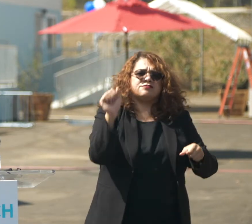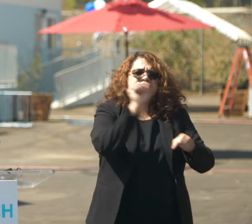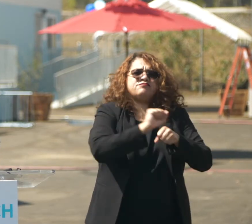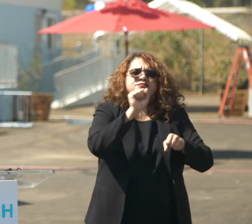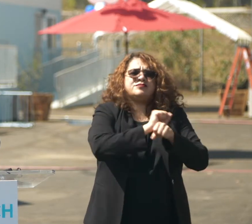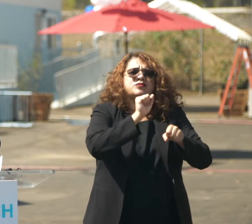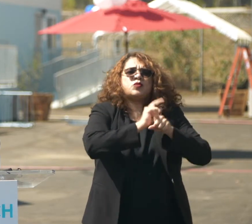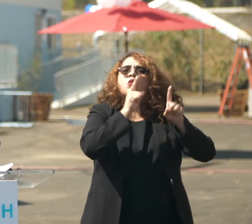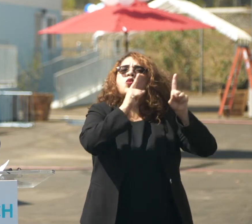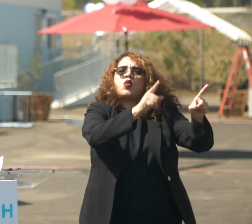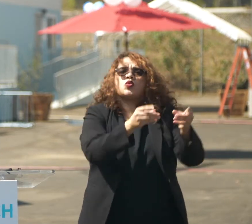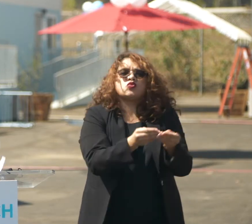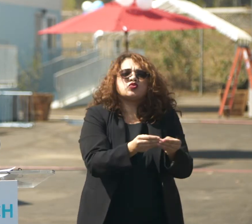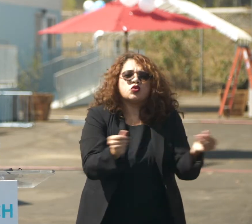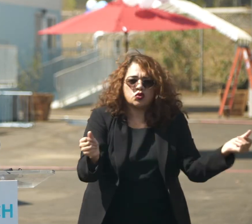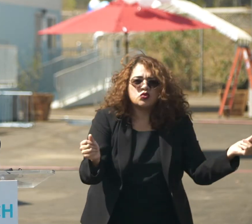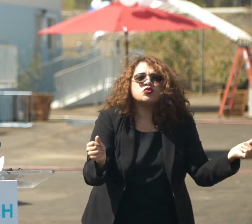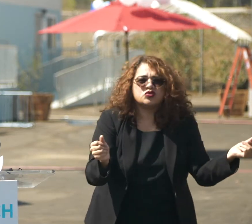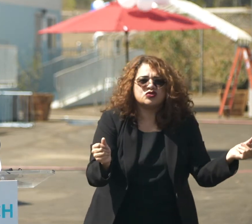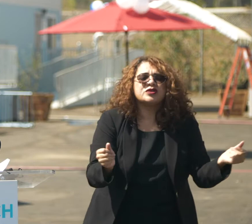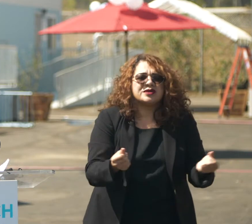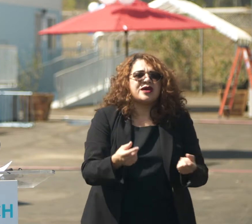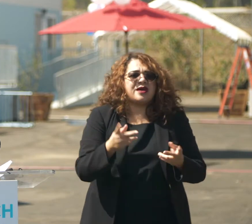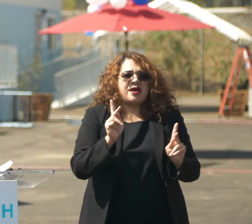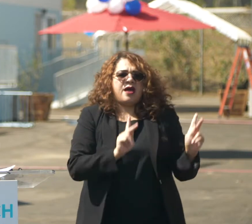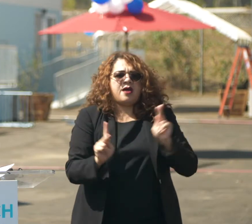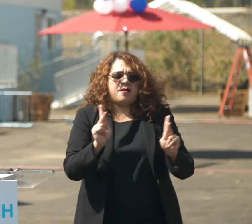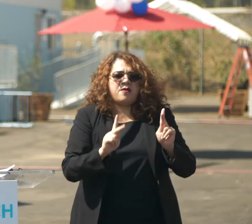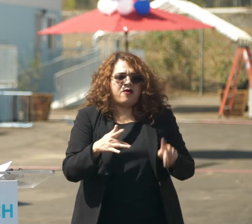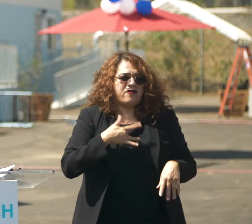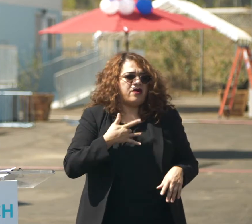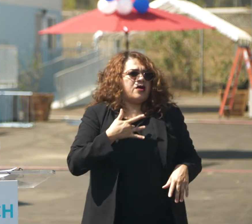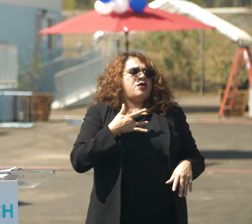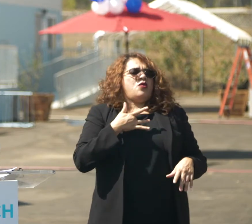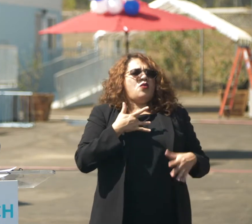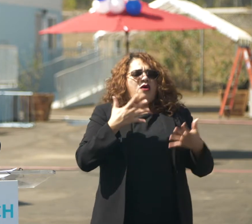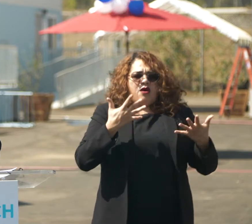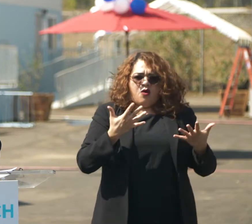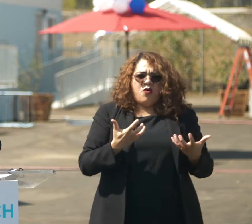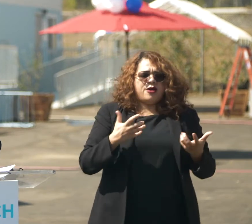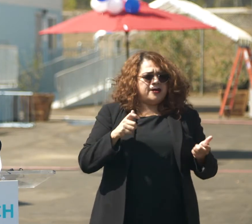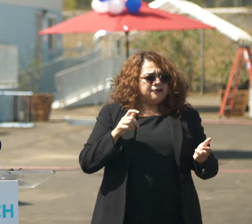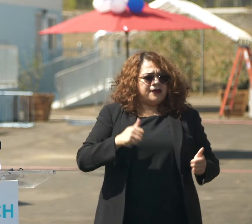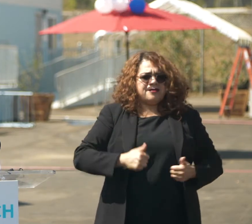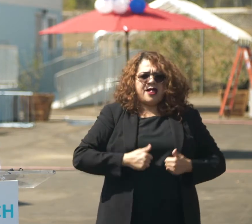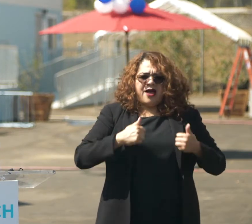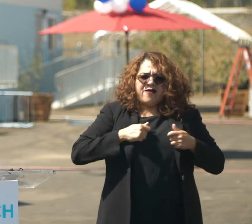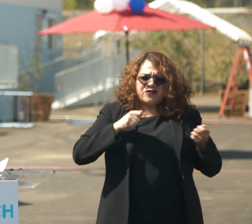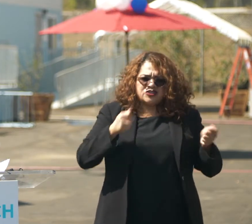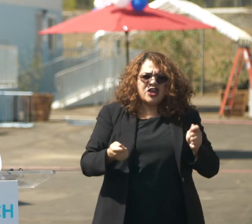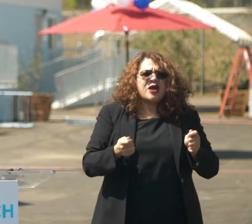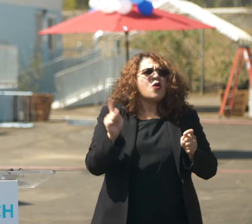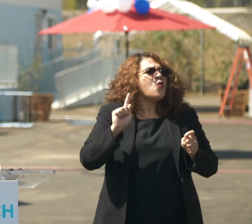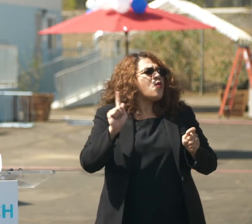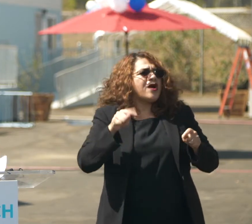of the solution and make a meaningful difference in the lives of so many people in our community, while also making our neighborhoods more